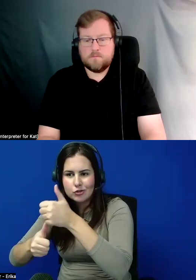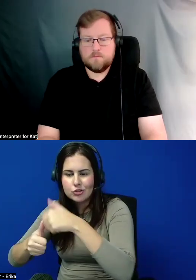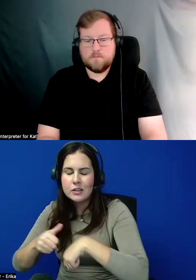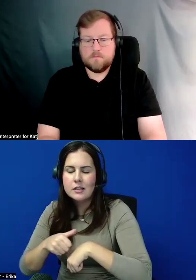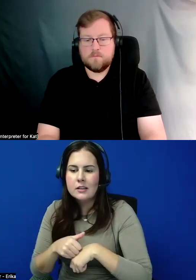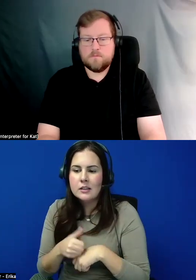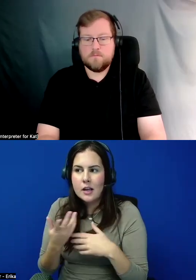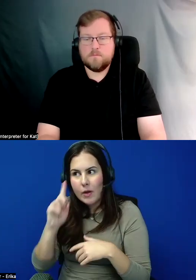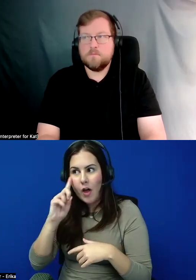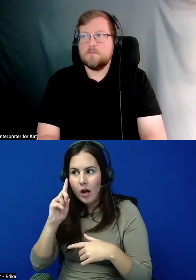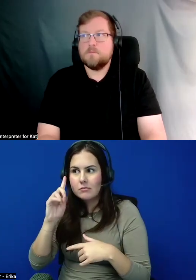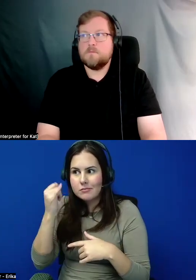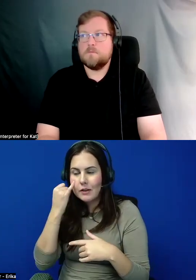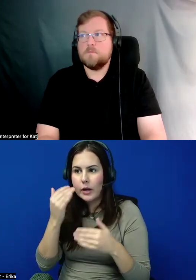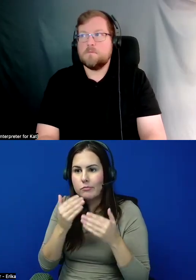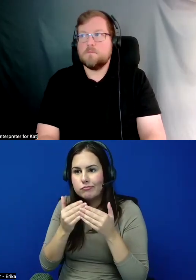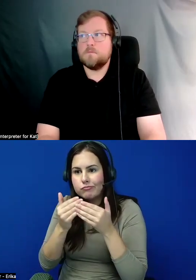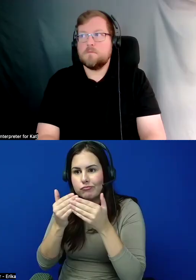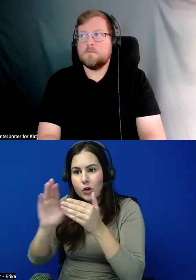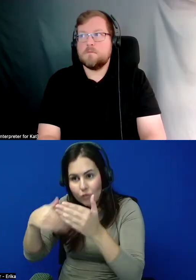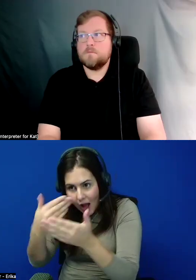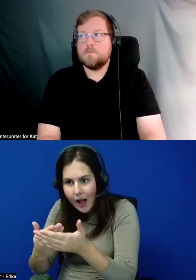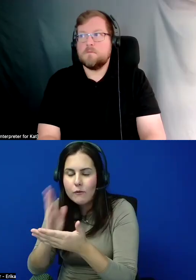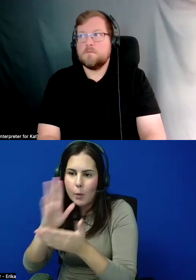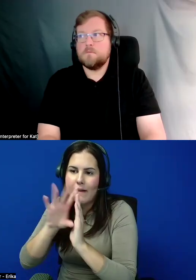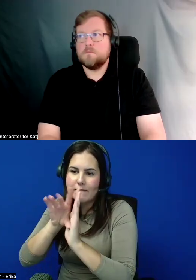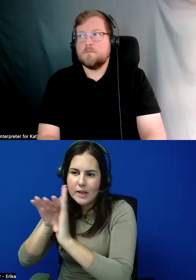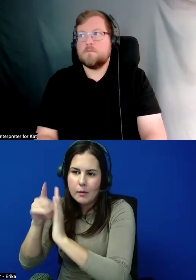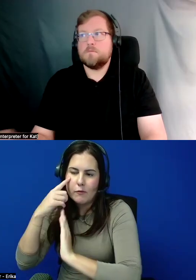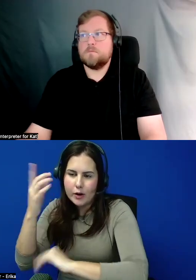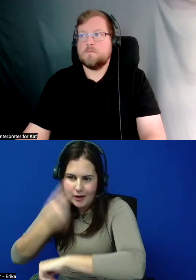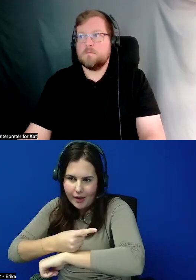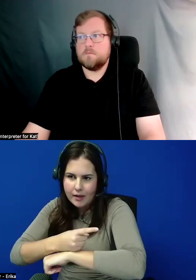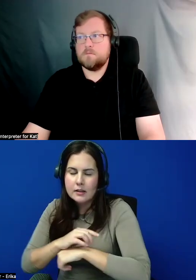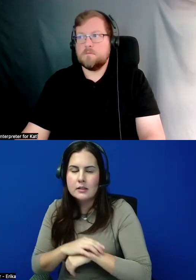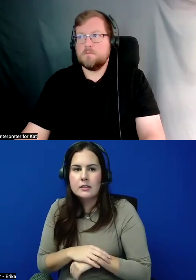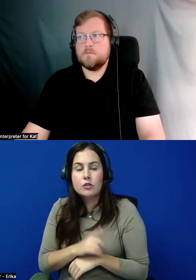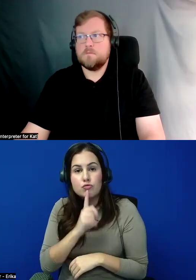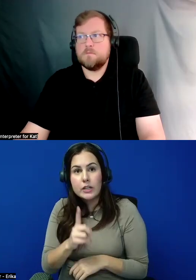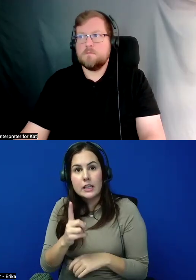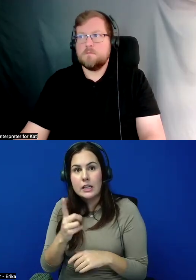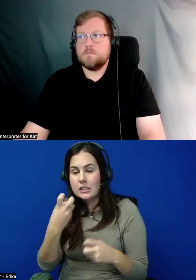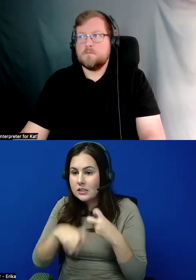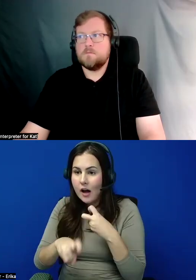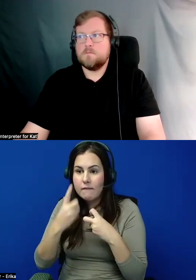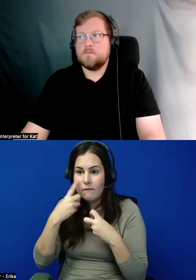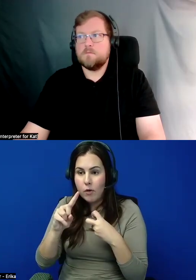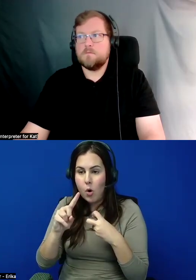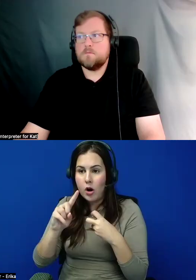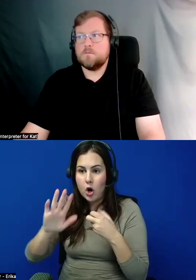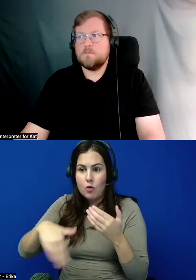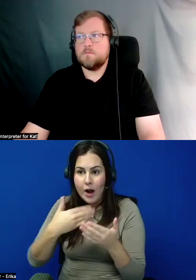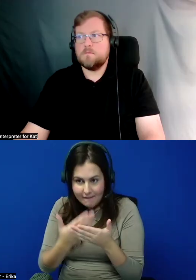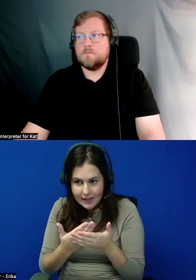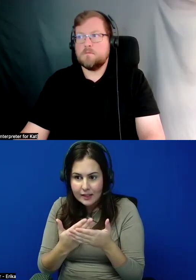there. Um, like transportation was a thing. We'd have to get up, get in a van, drag the van to the shore, unload from the